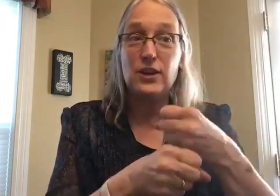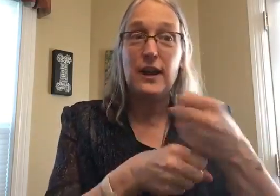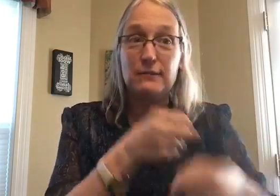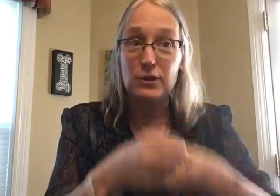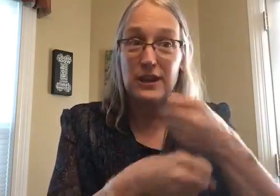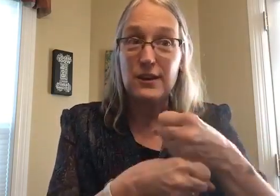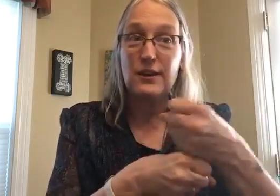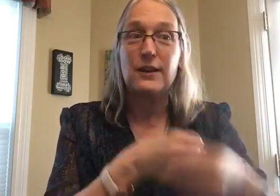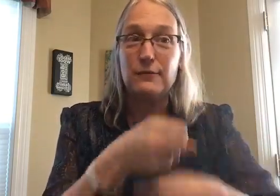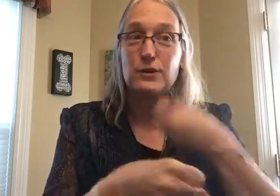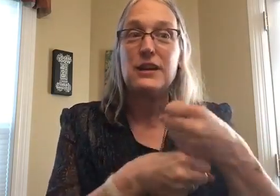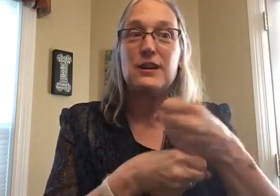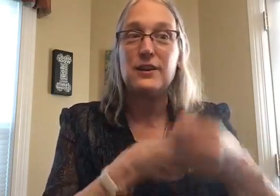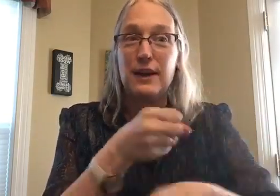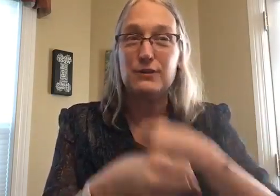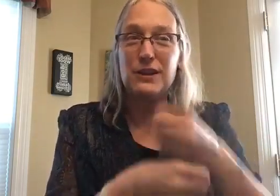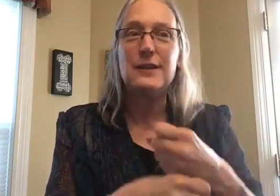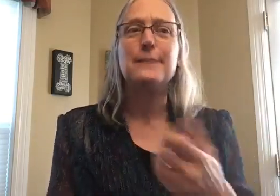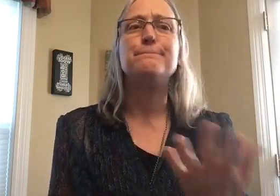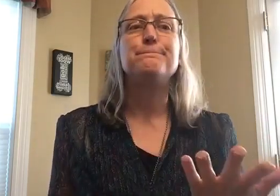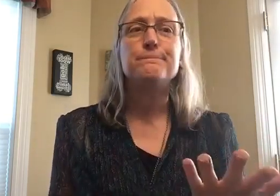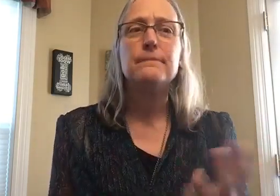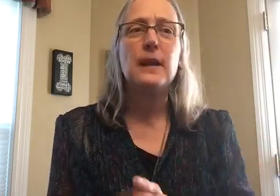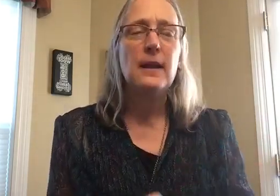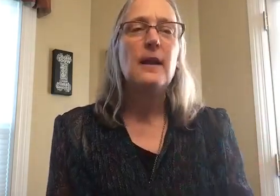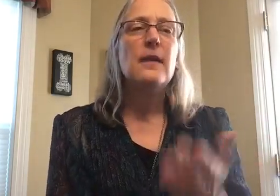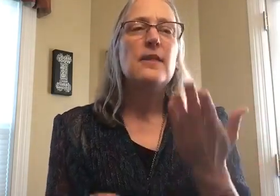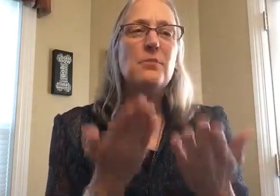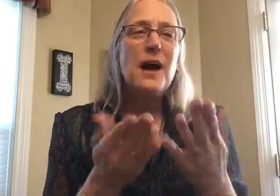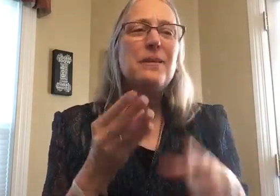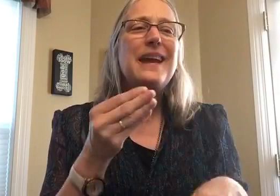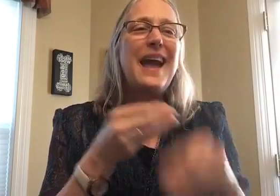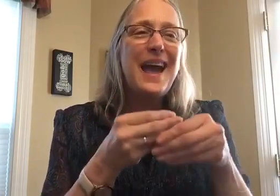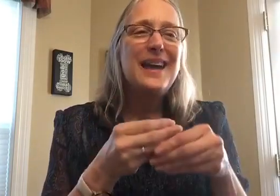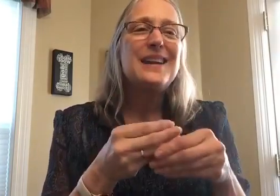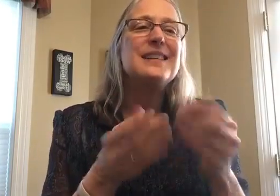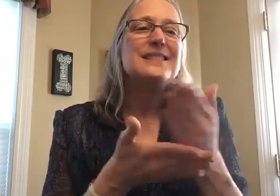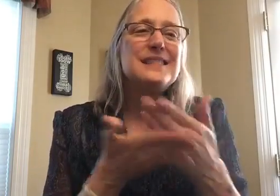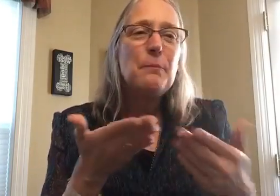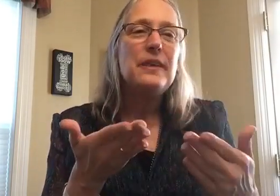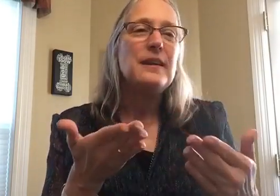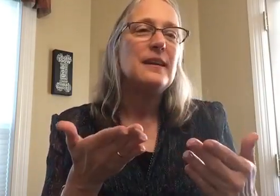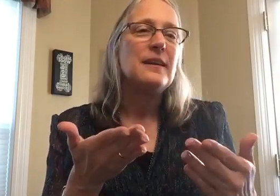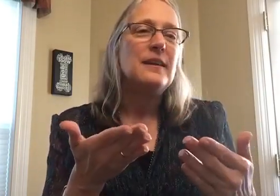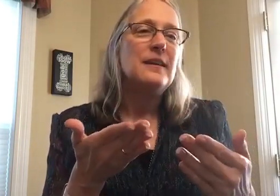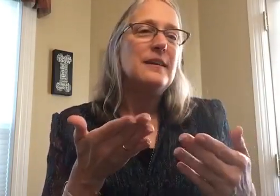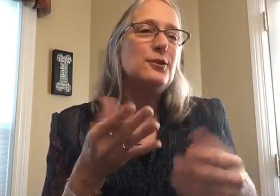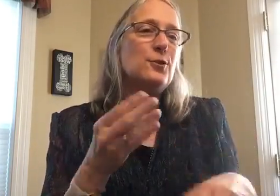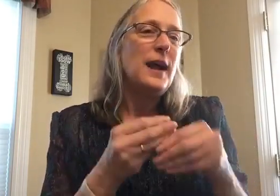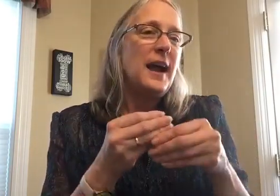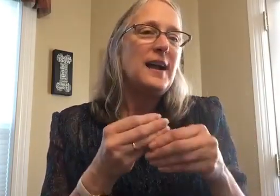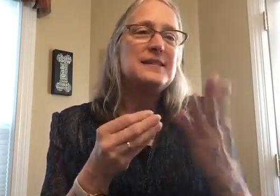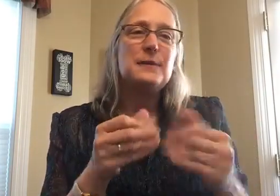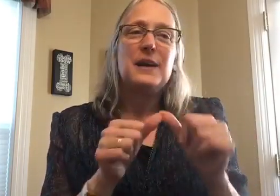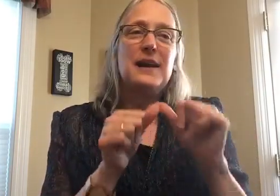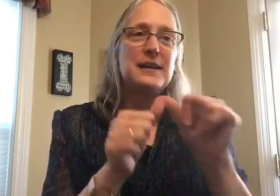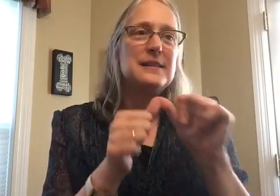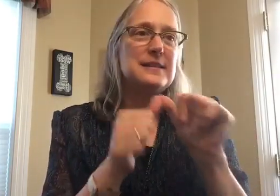after year after year after year, they're probably adding something to add some kind of